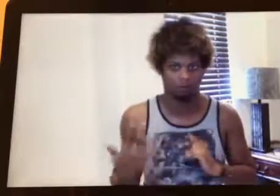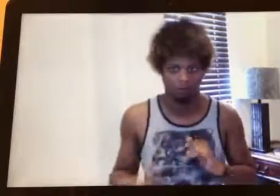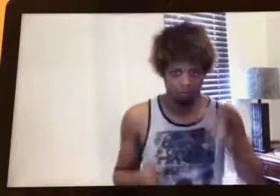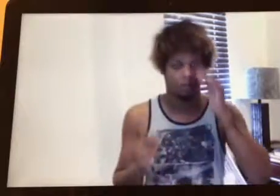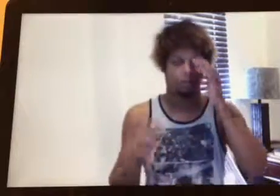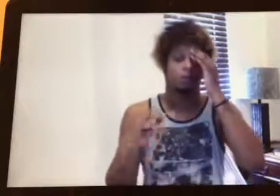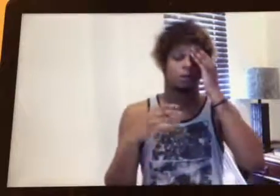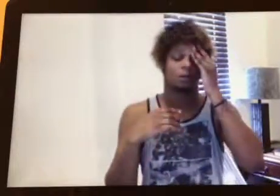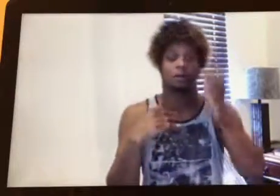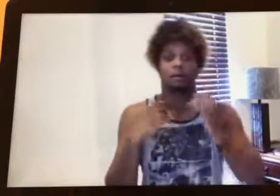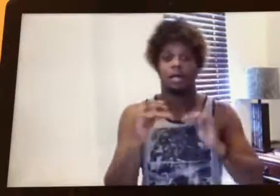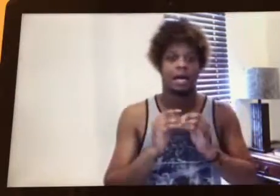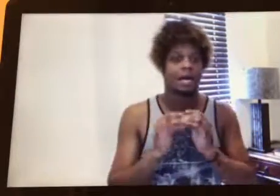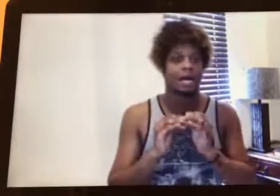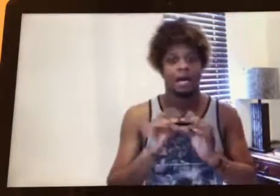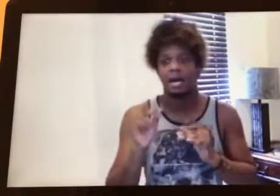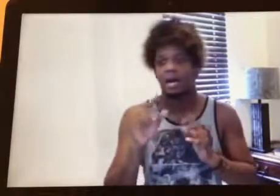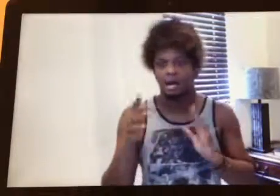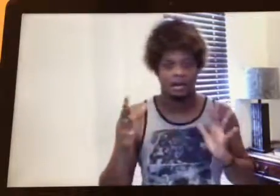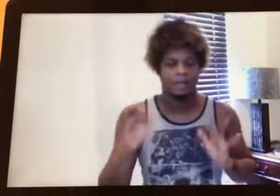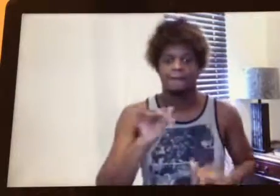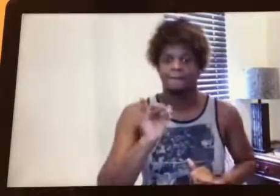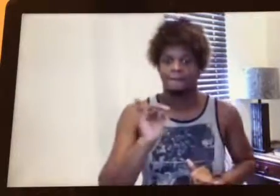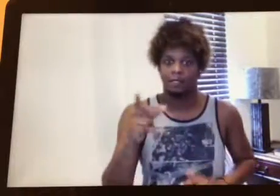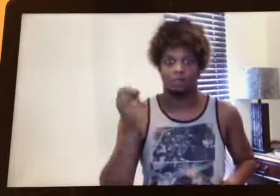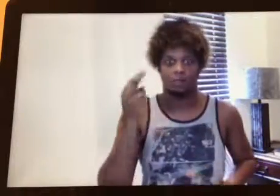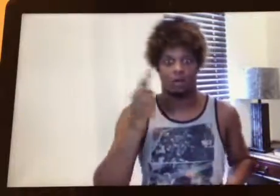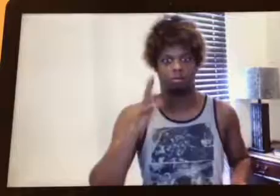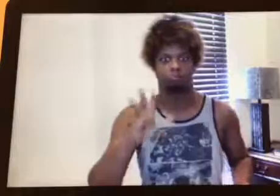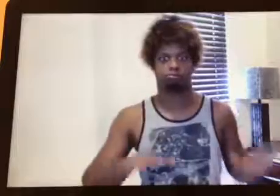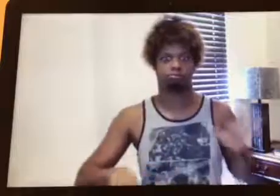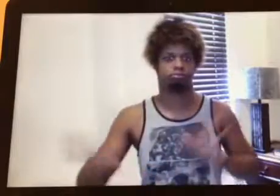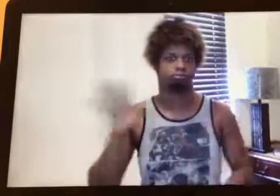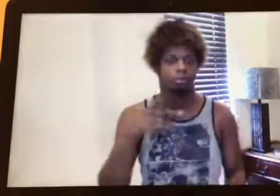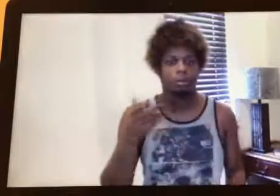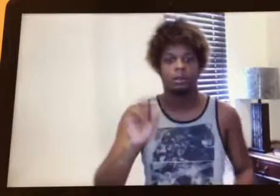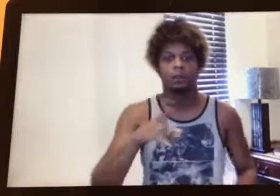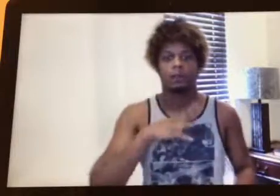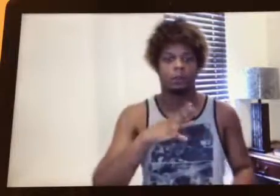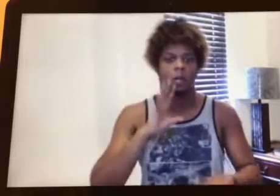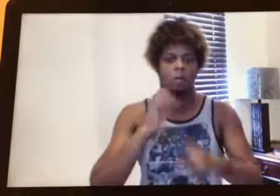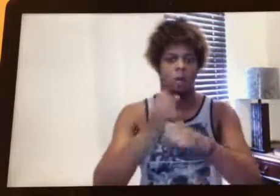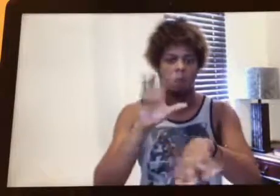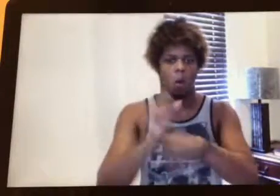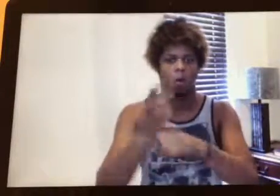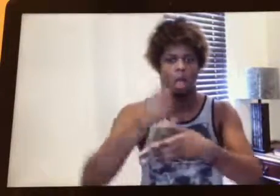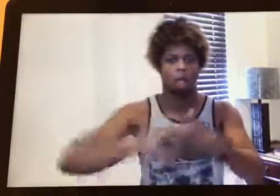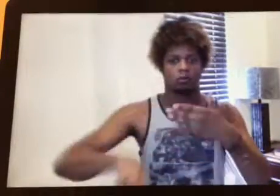pay, it's not a big deal. It's already paid for. But I wanted to show them this